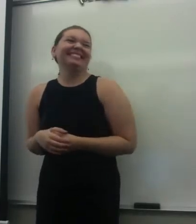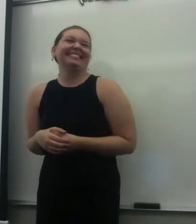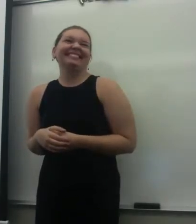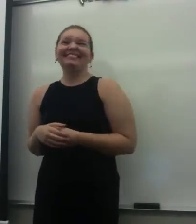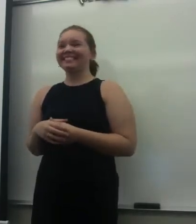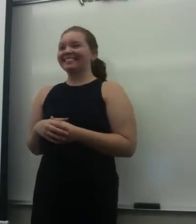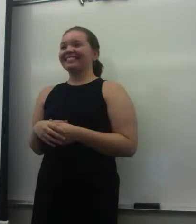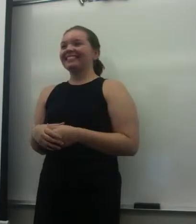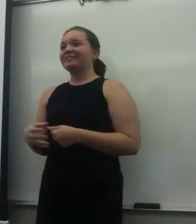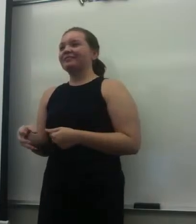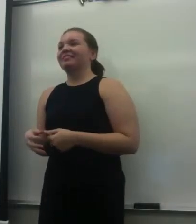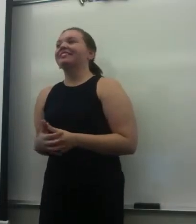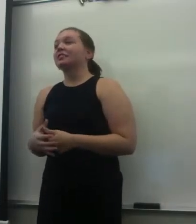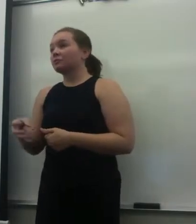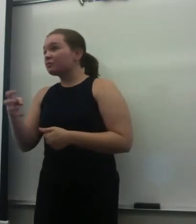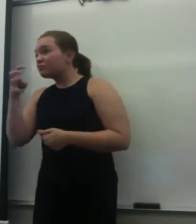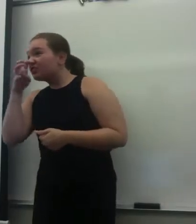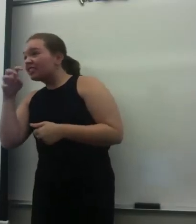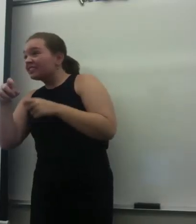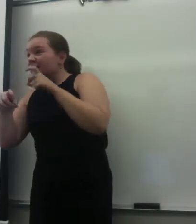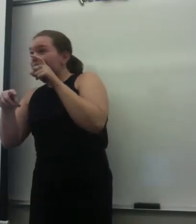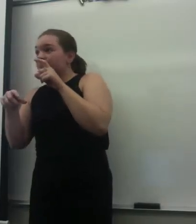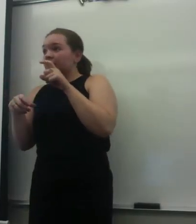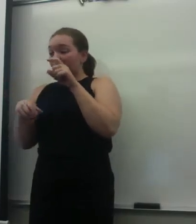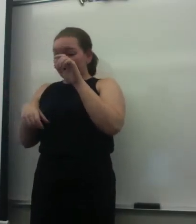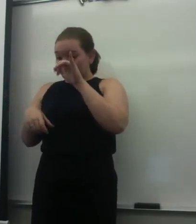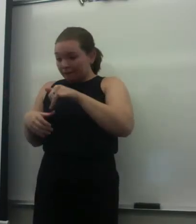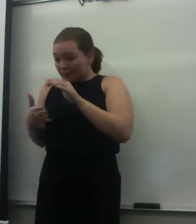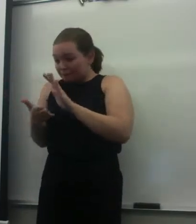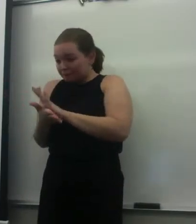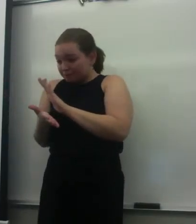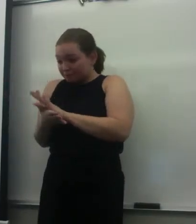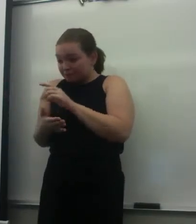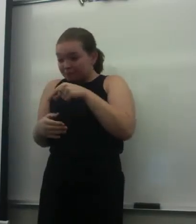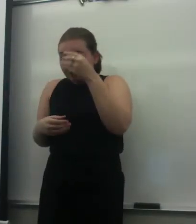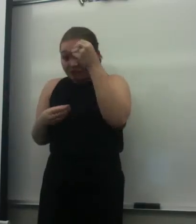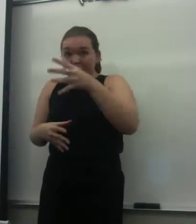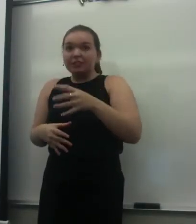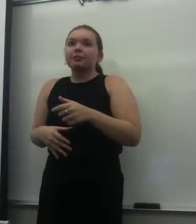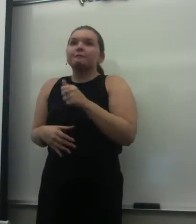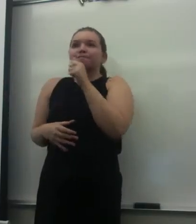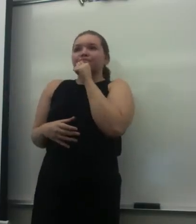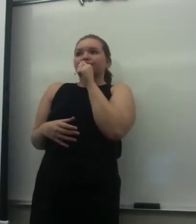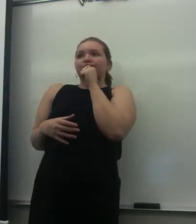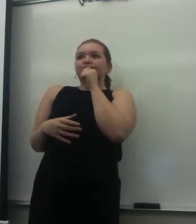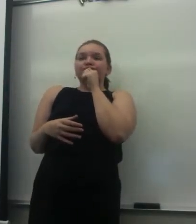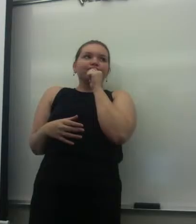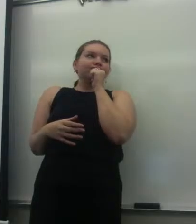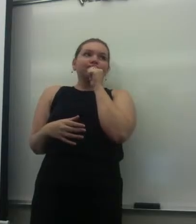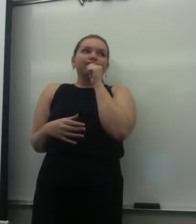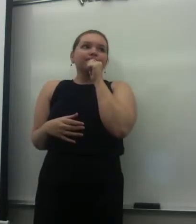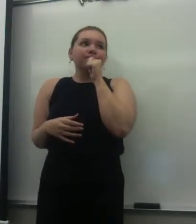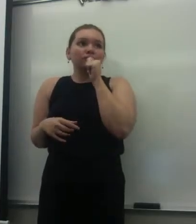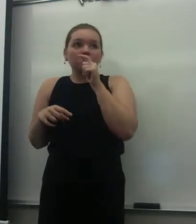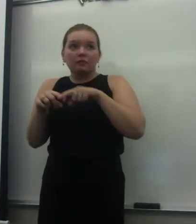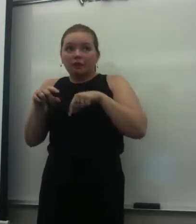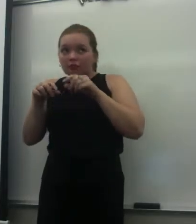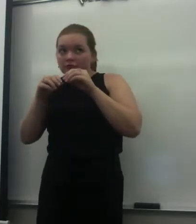confidentiality laws, and therefore information is forbidden to be shared by any